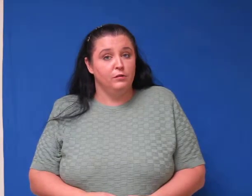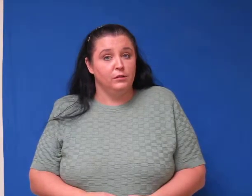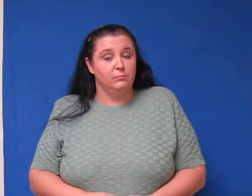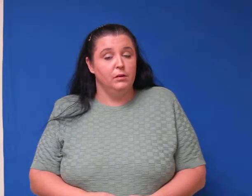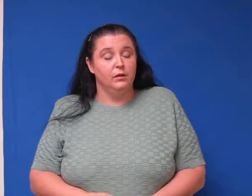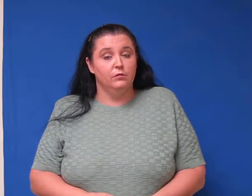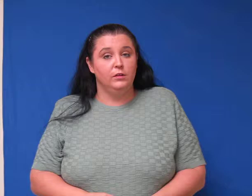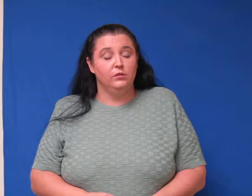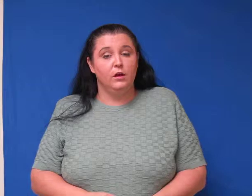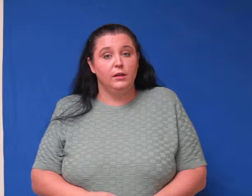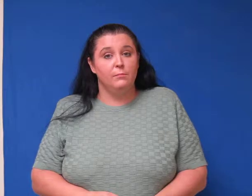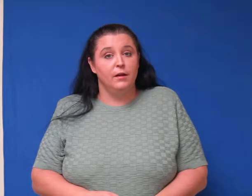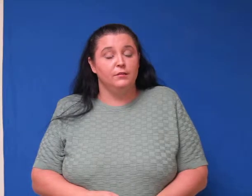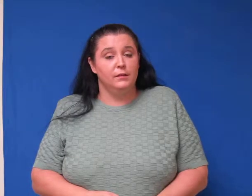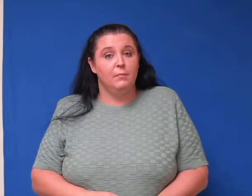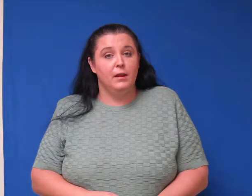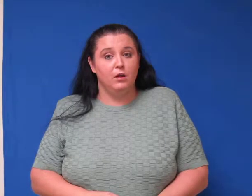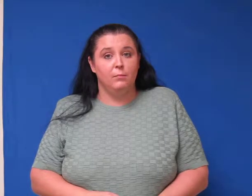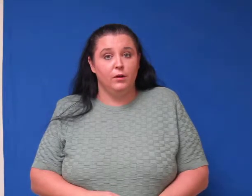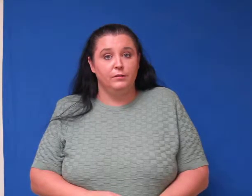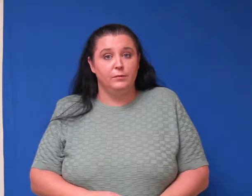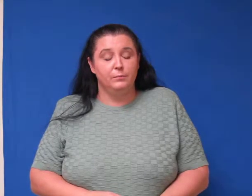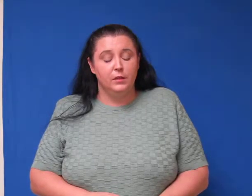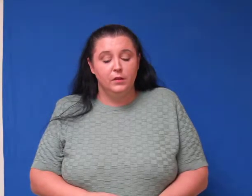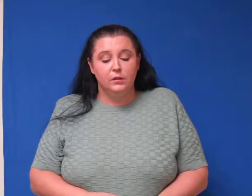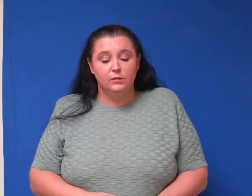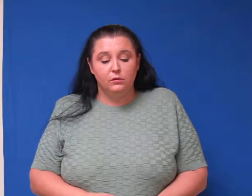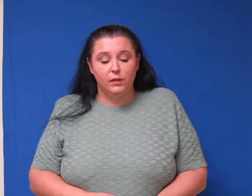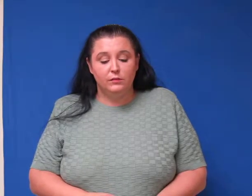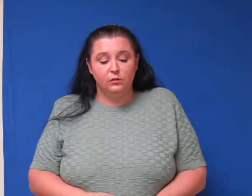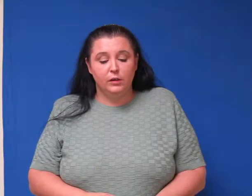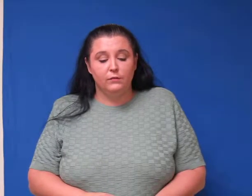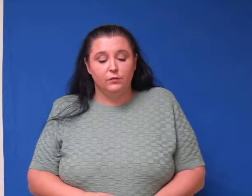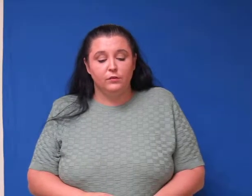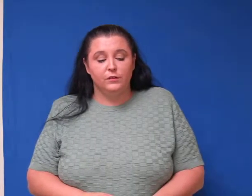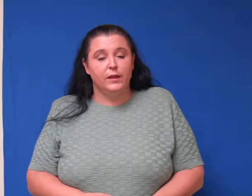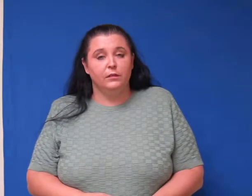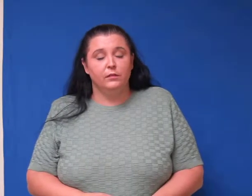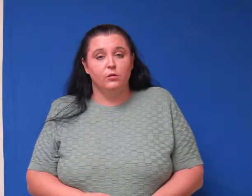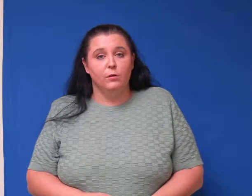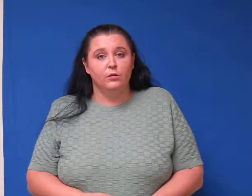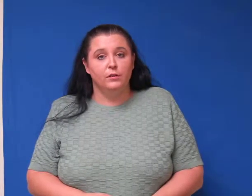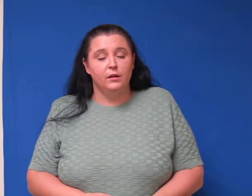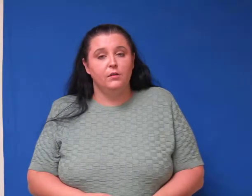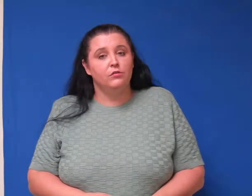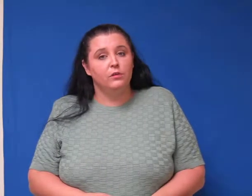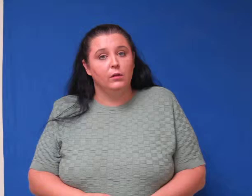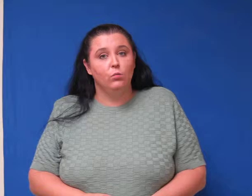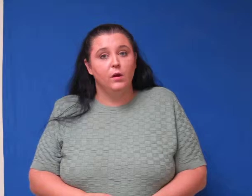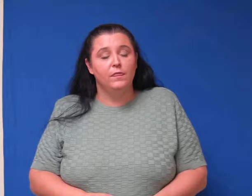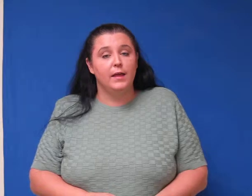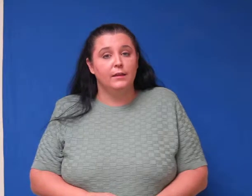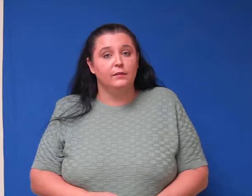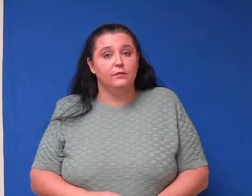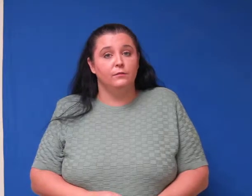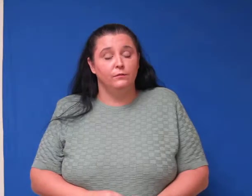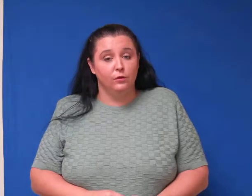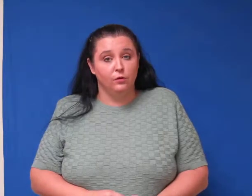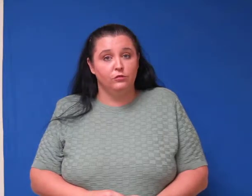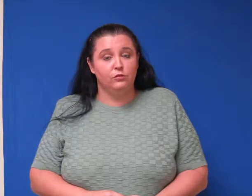person because he's talking about somebody not present. So let's look at first, second, third person and understand what that is first,